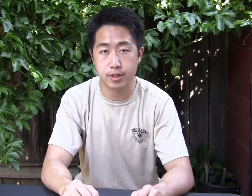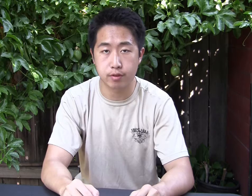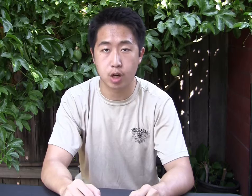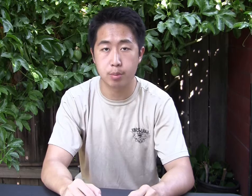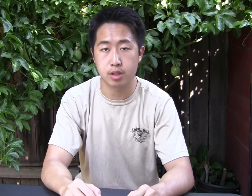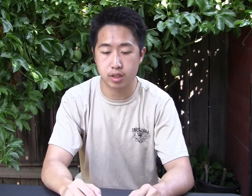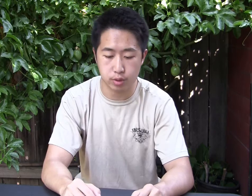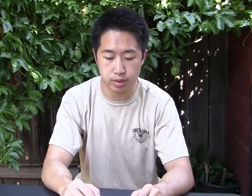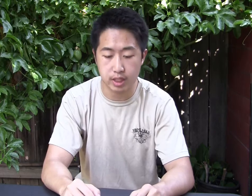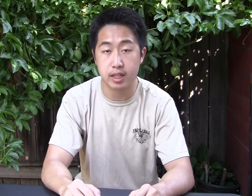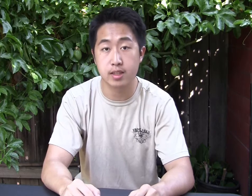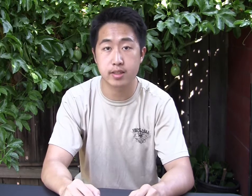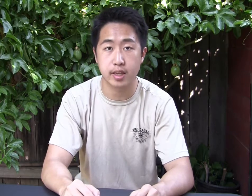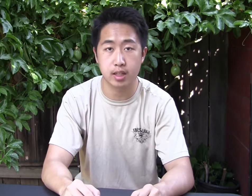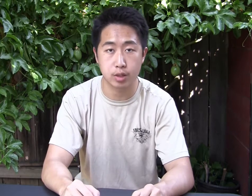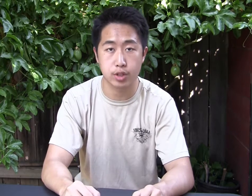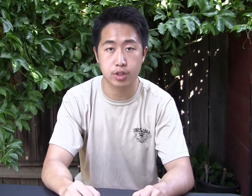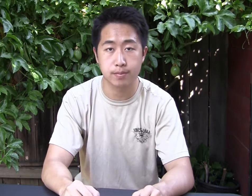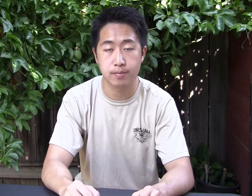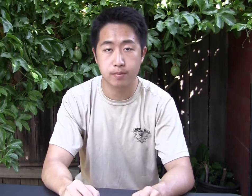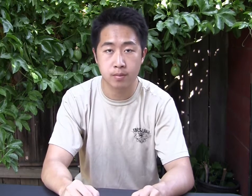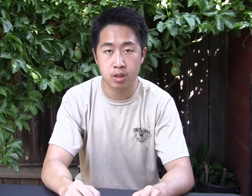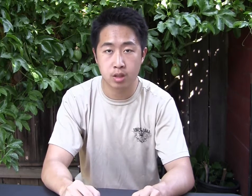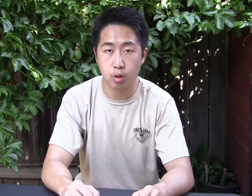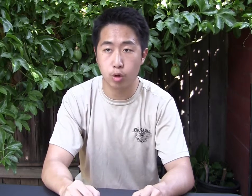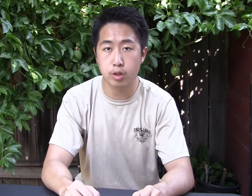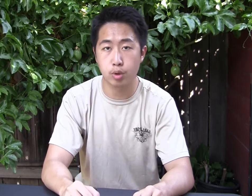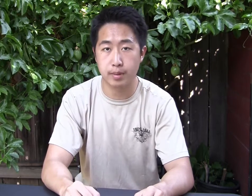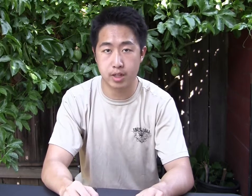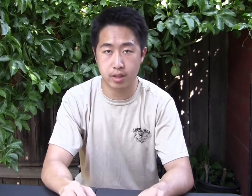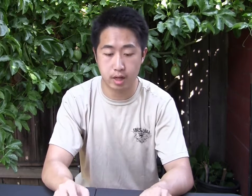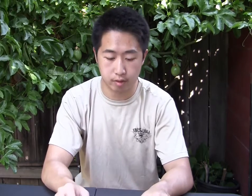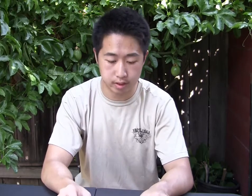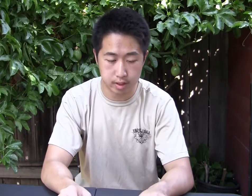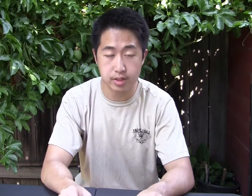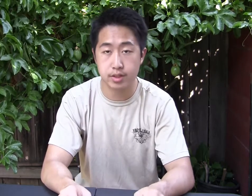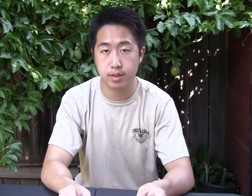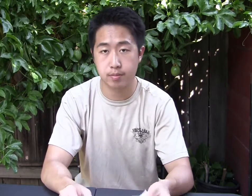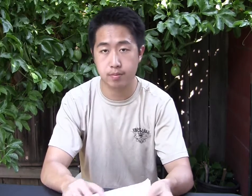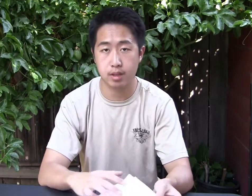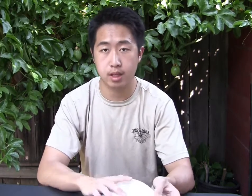of commonly used Indian Sign Language. The order will match that of this list,